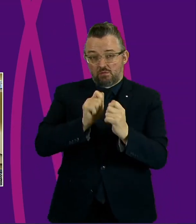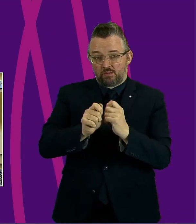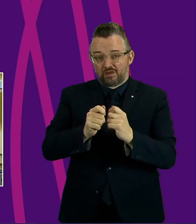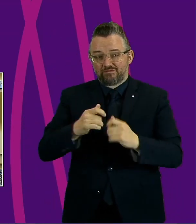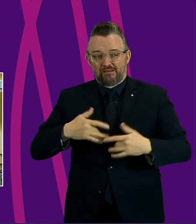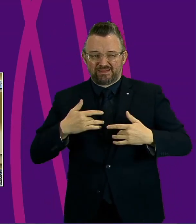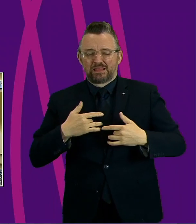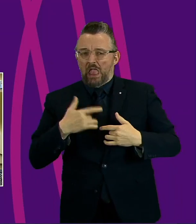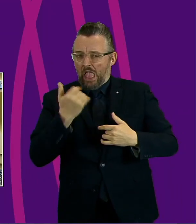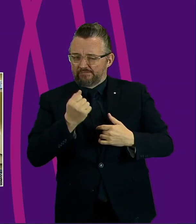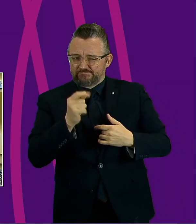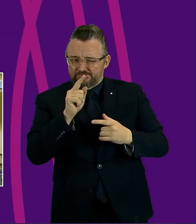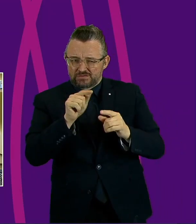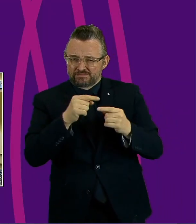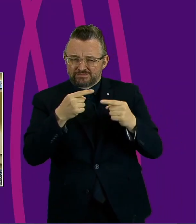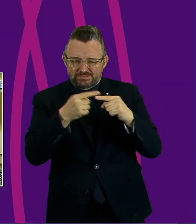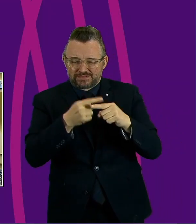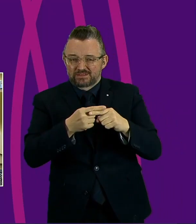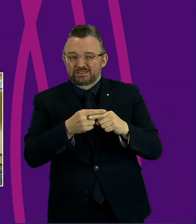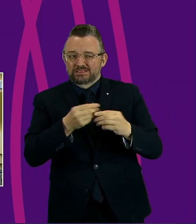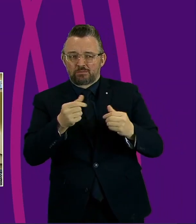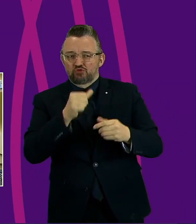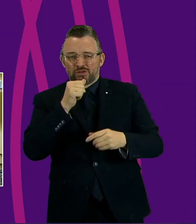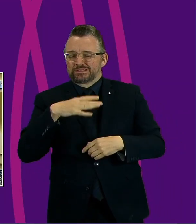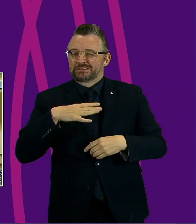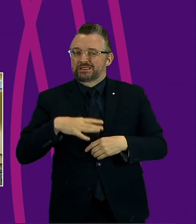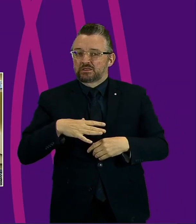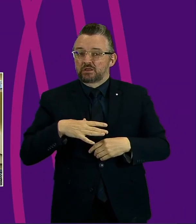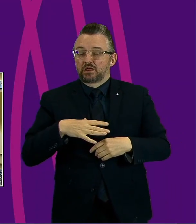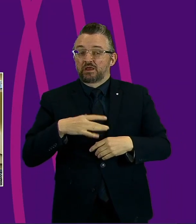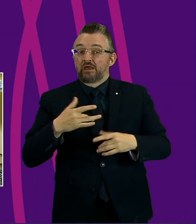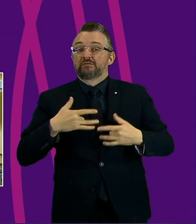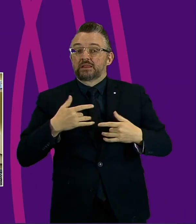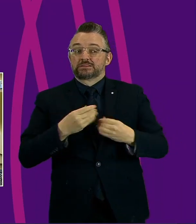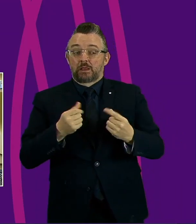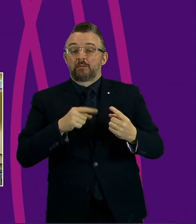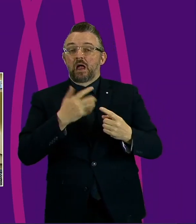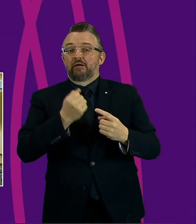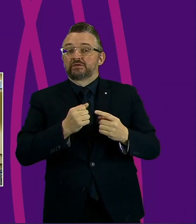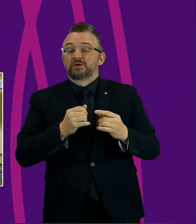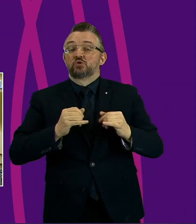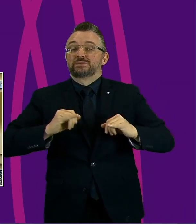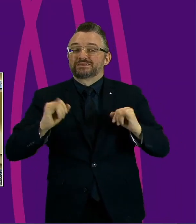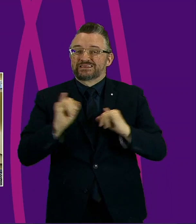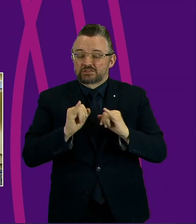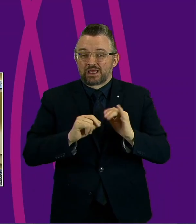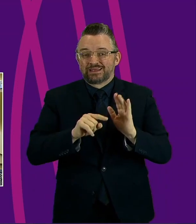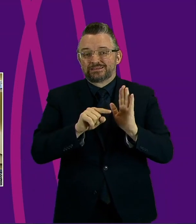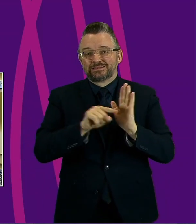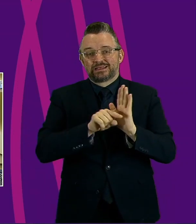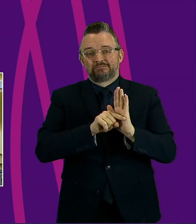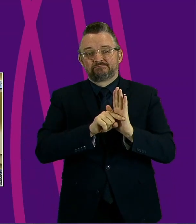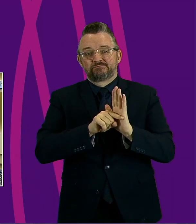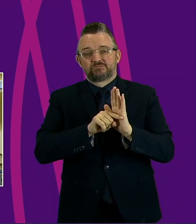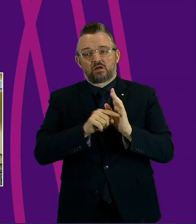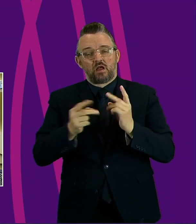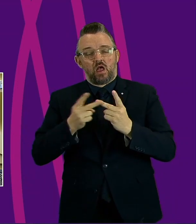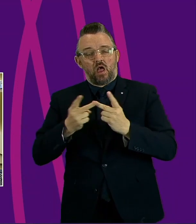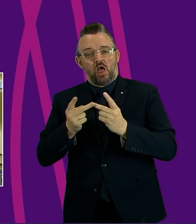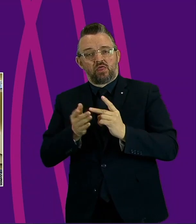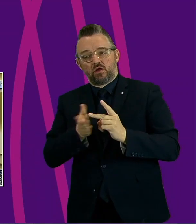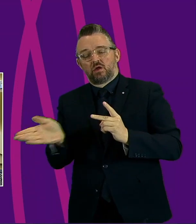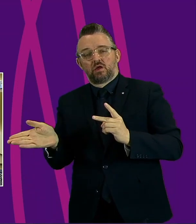were flawed, in some cases unnecessary, but in other cases that they would have had serious negative unintended consequences. But that does not